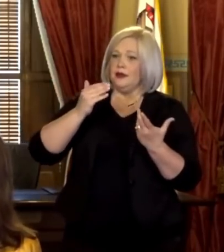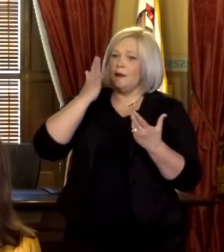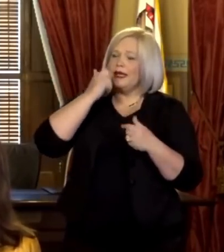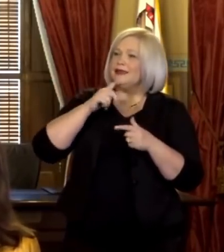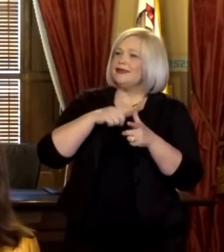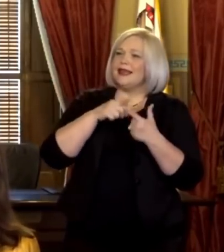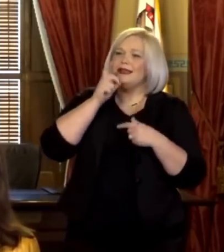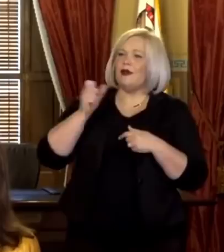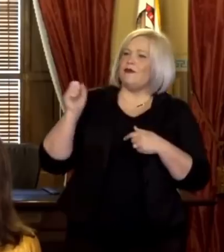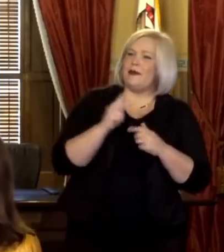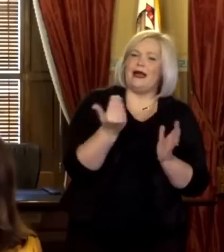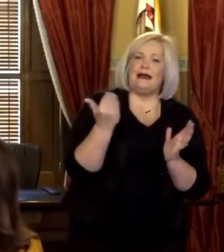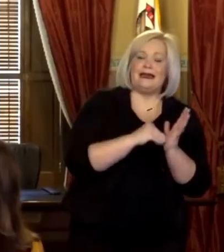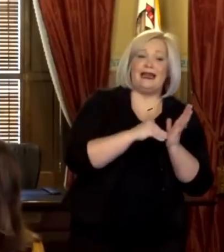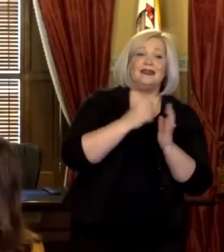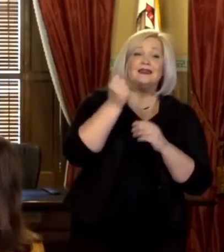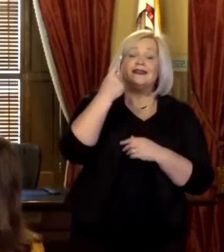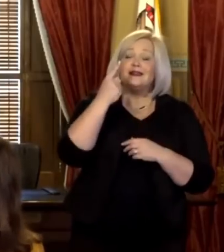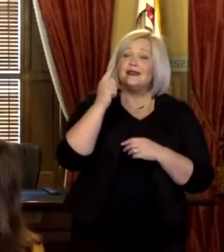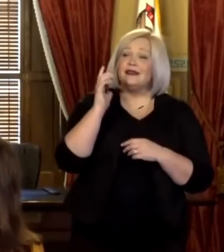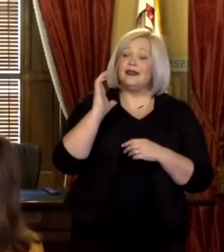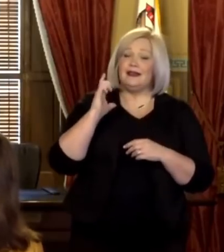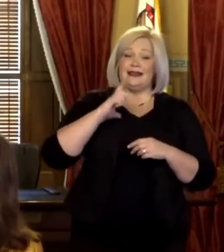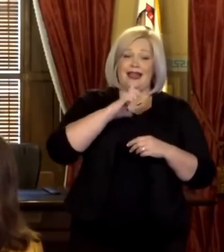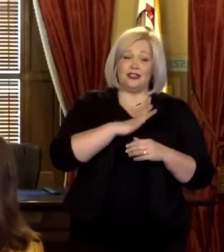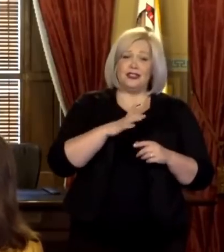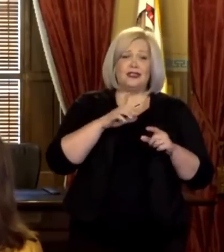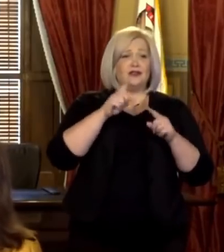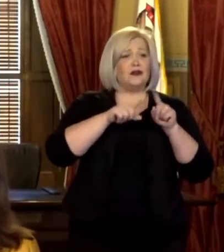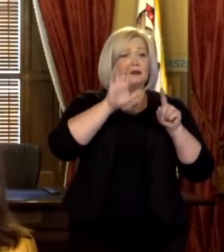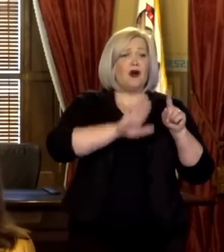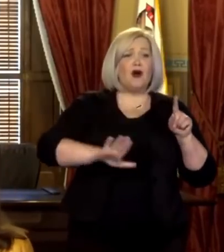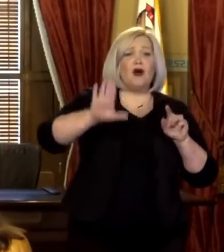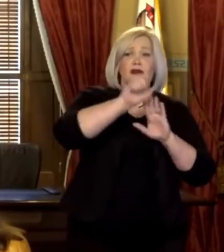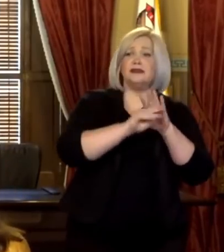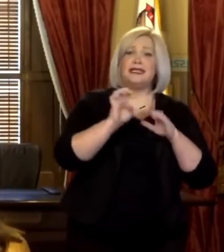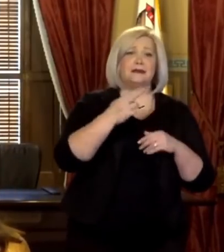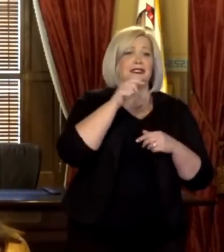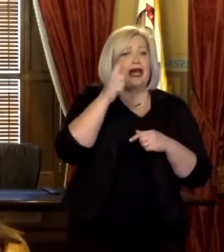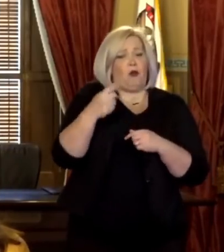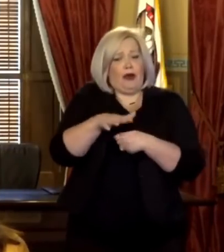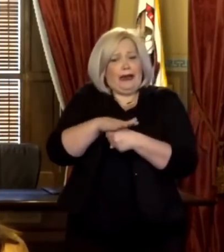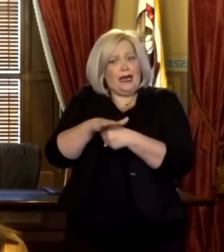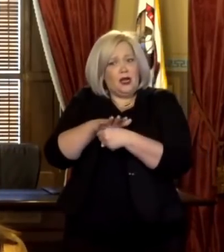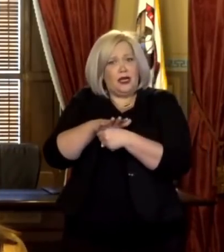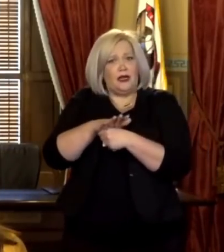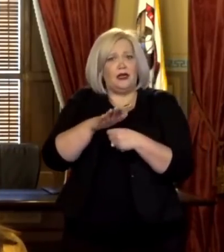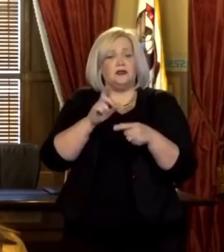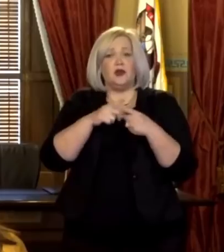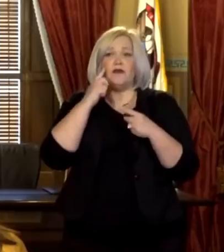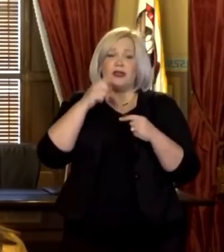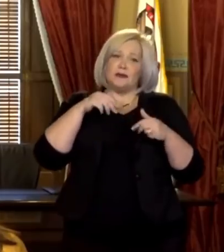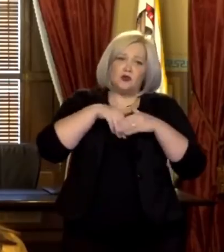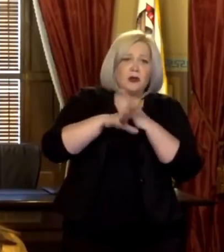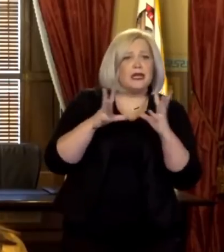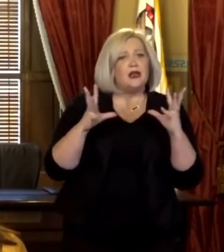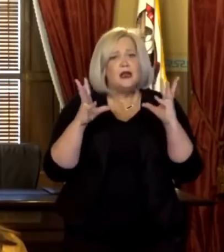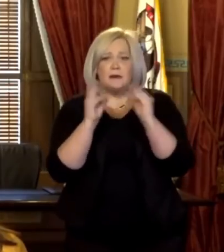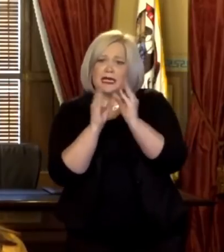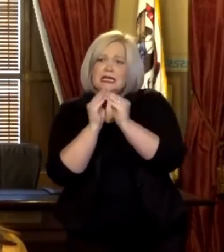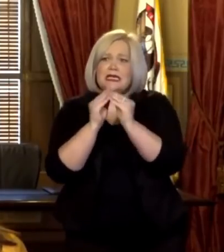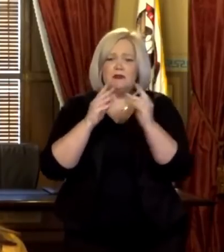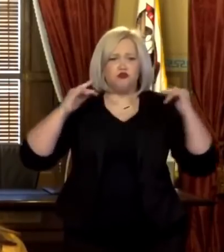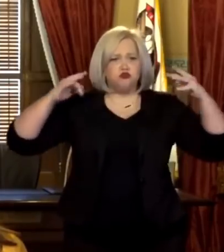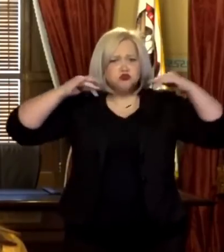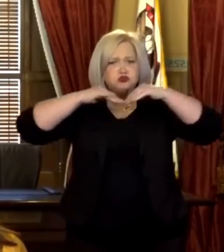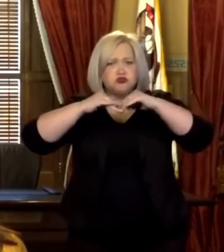come from all parts of our state. So to congregate and then go back to all parts of our state is contrary to all of the best medical advice that we're getting